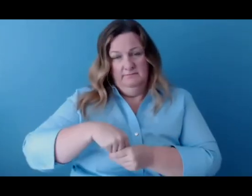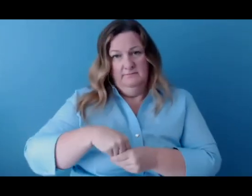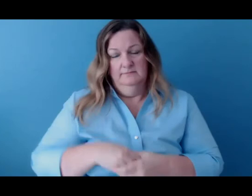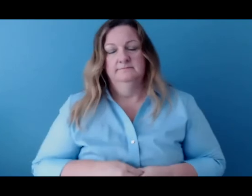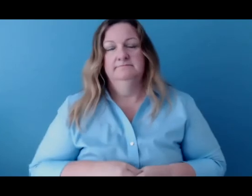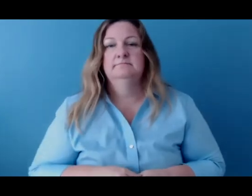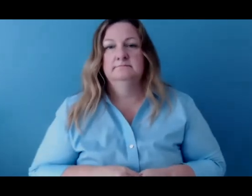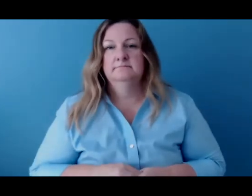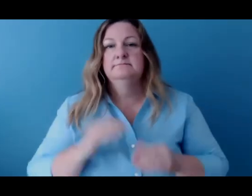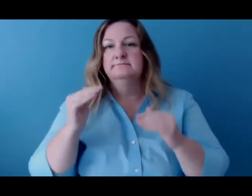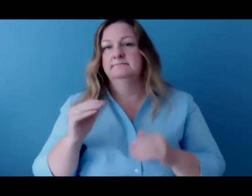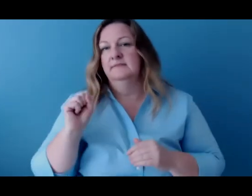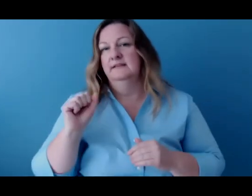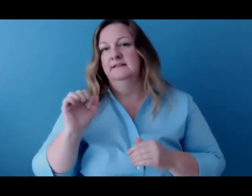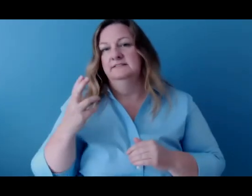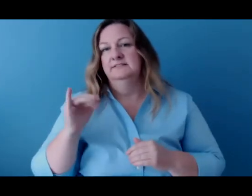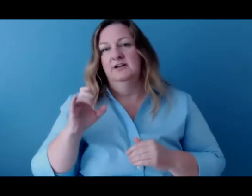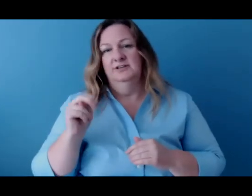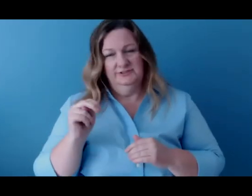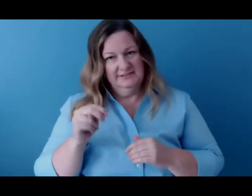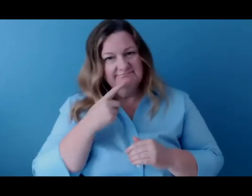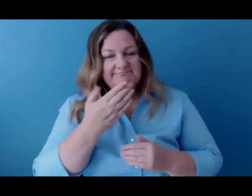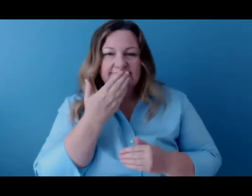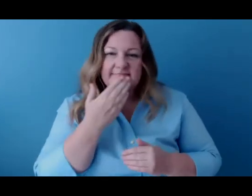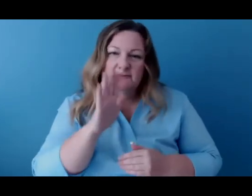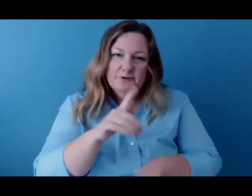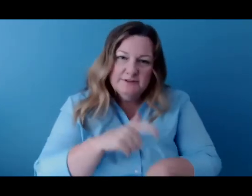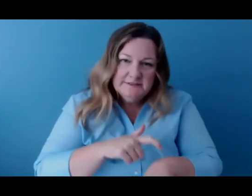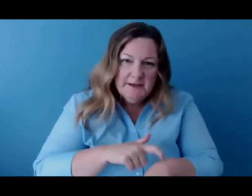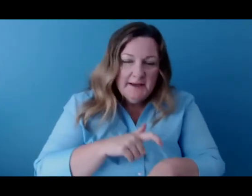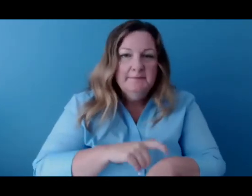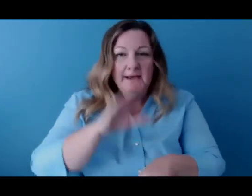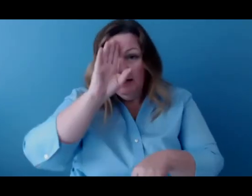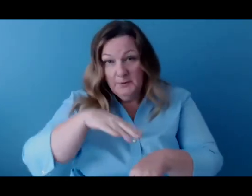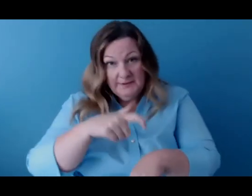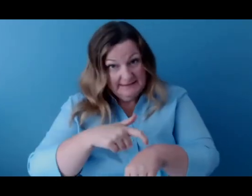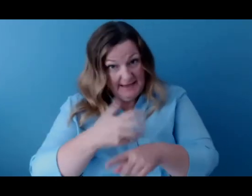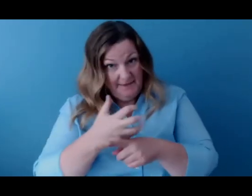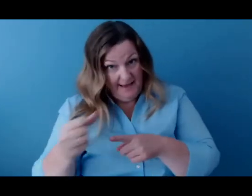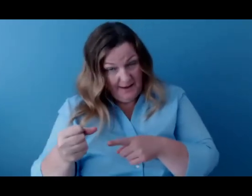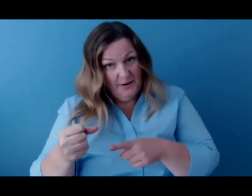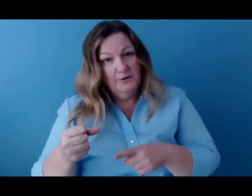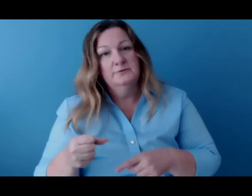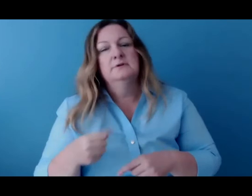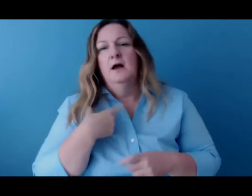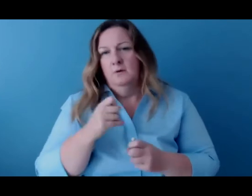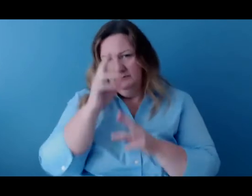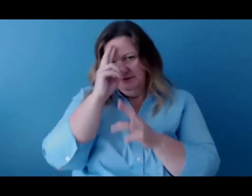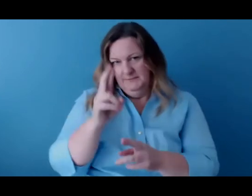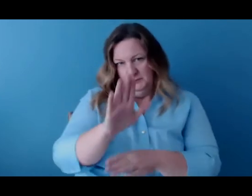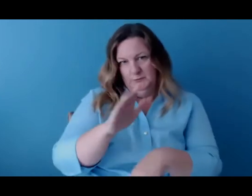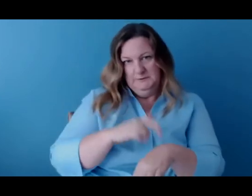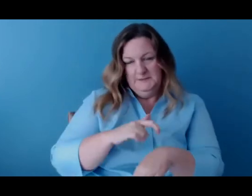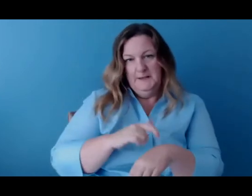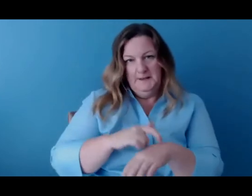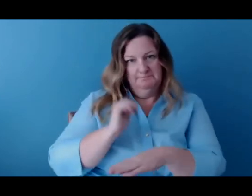your responses, and I appreciate you taking time. I know we are out of time, and I want to be respectful for, I